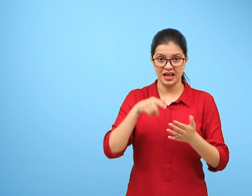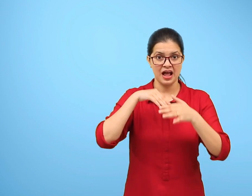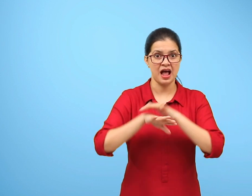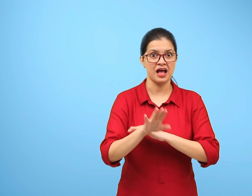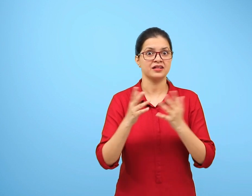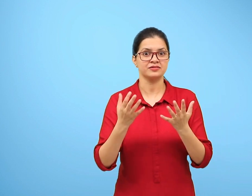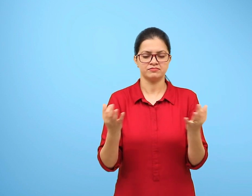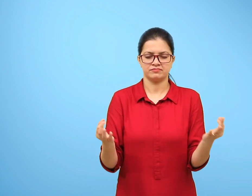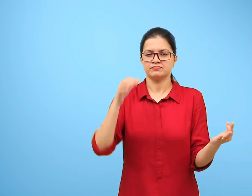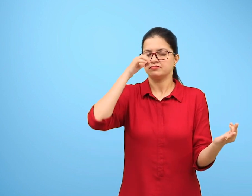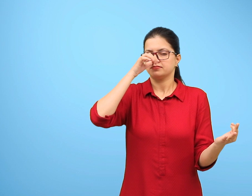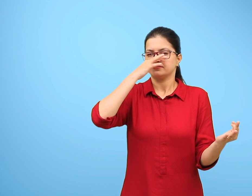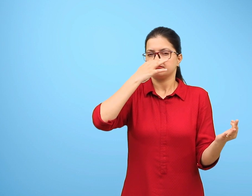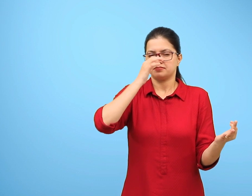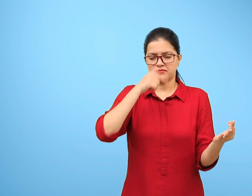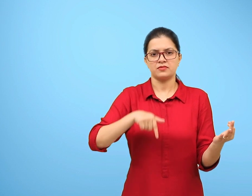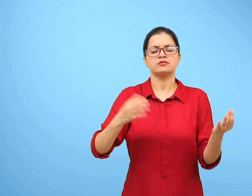Yoga for better health.